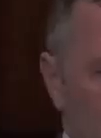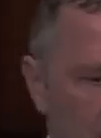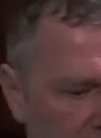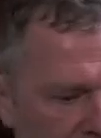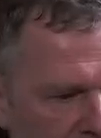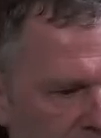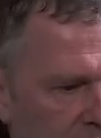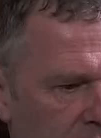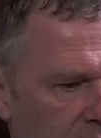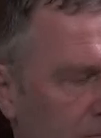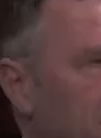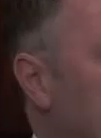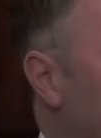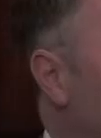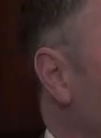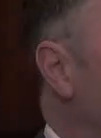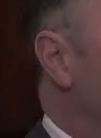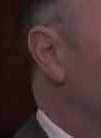the